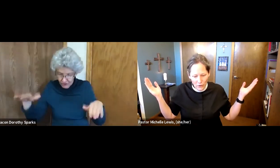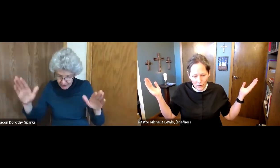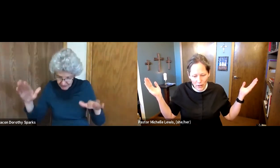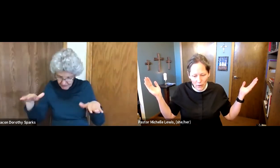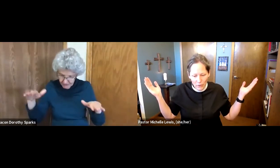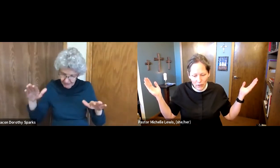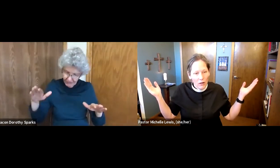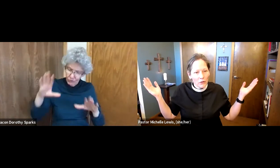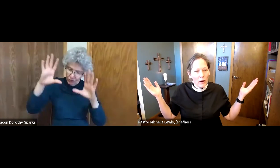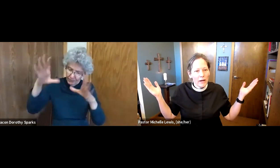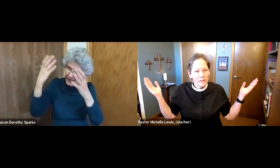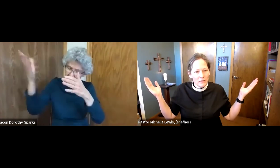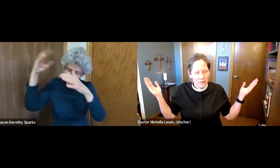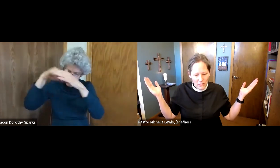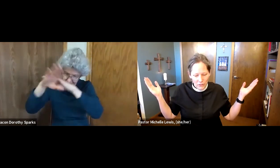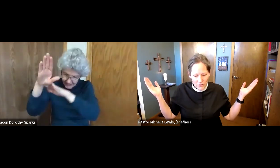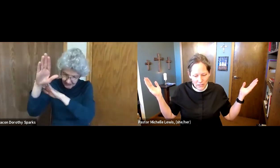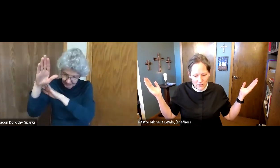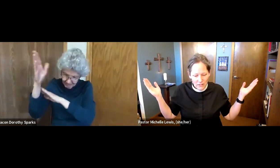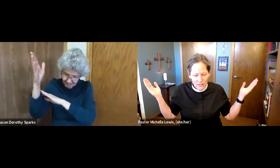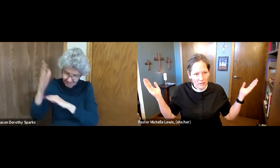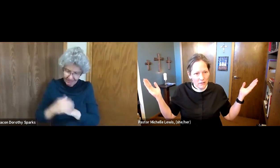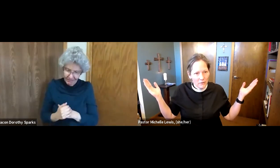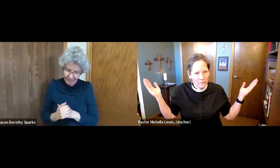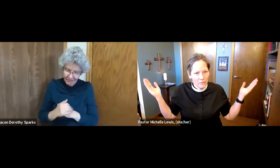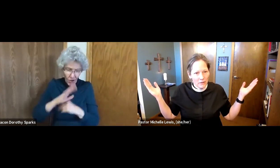And so, with all the choirs of angels,